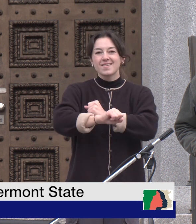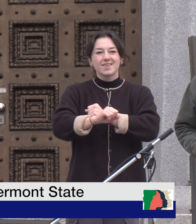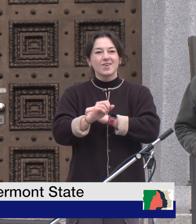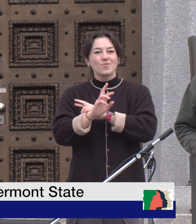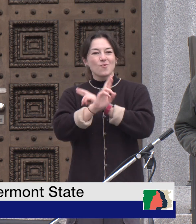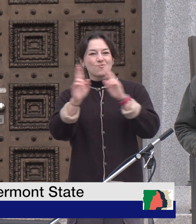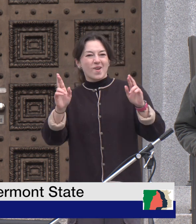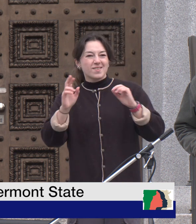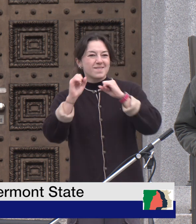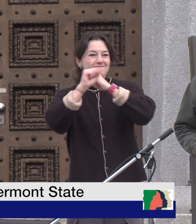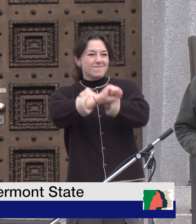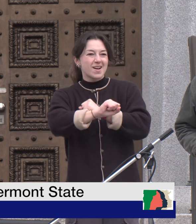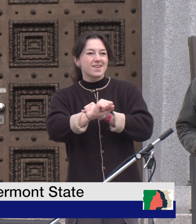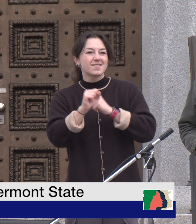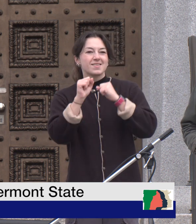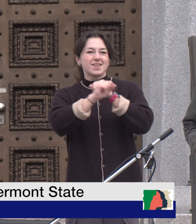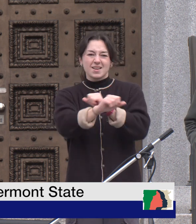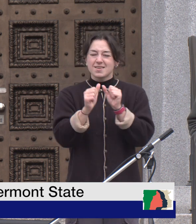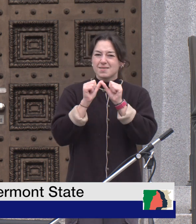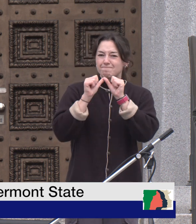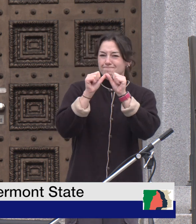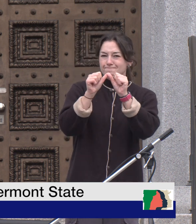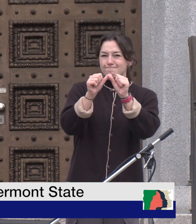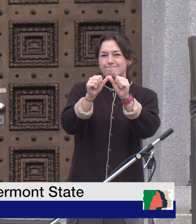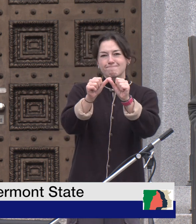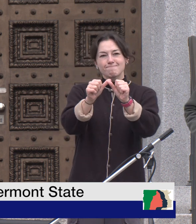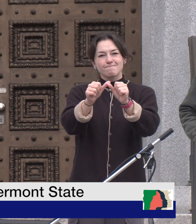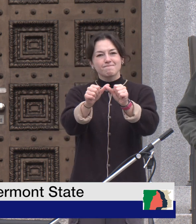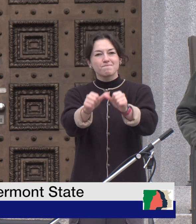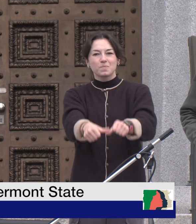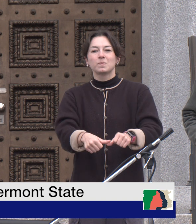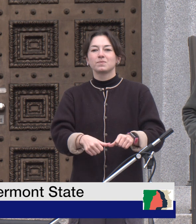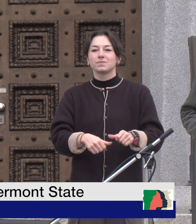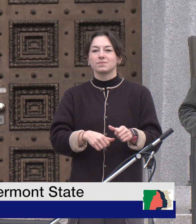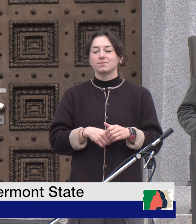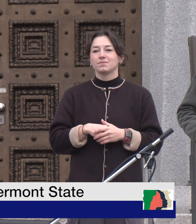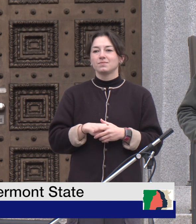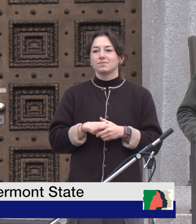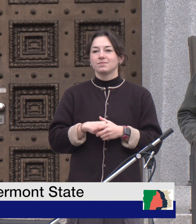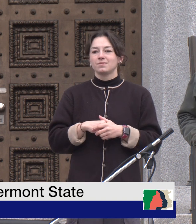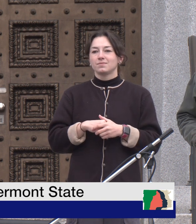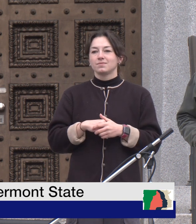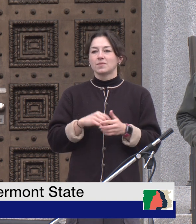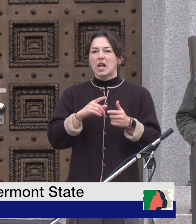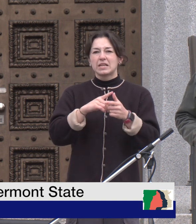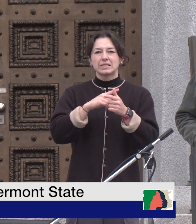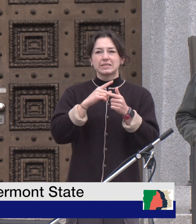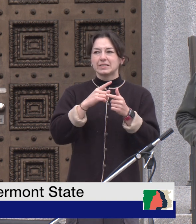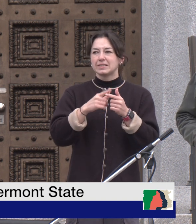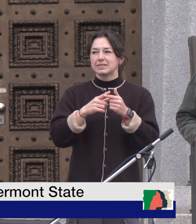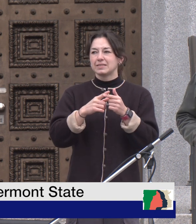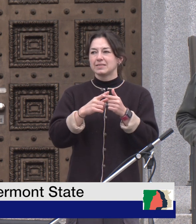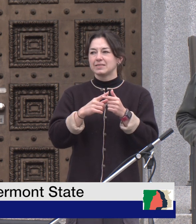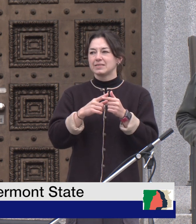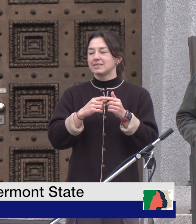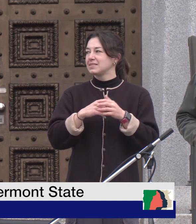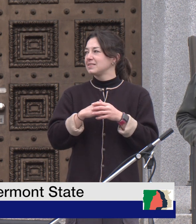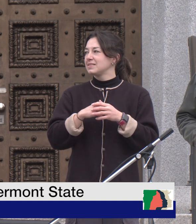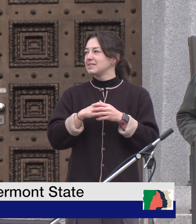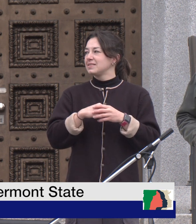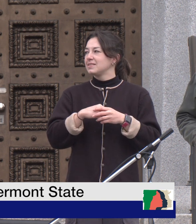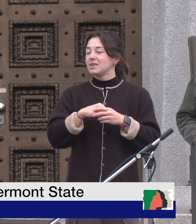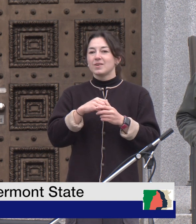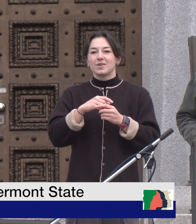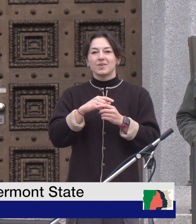to fight, and we'll continue to fight until, yes, never before.